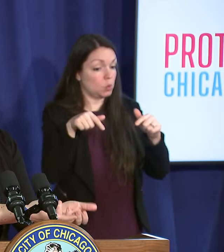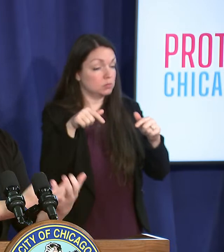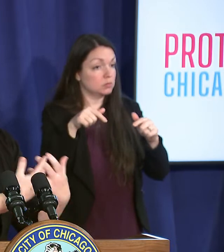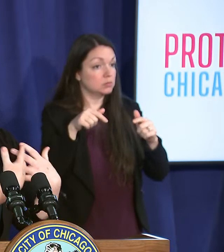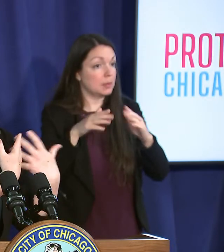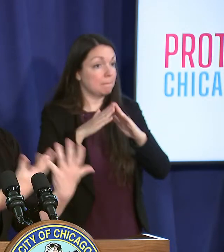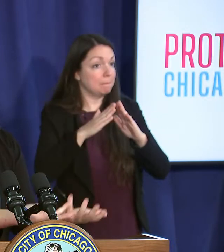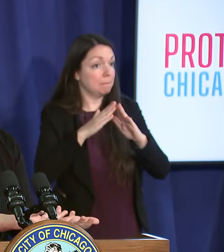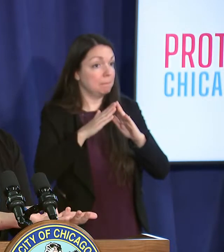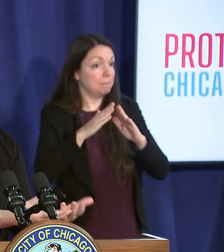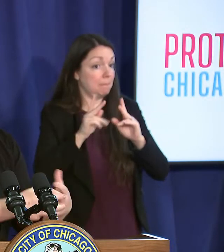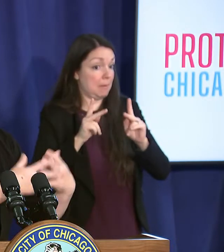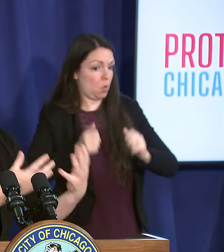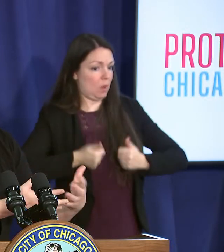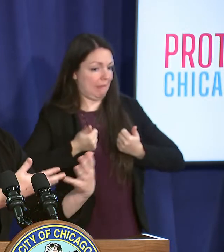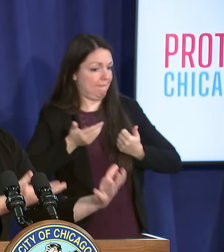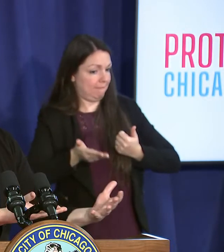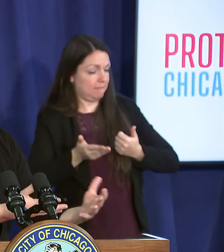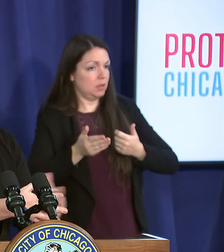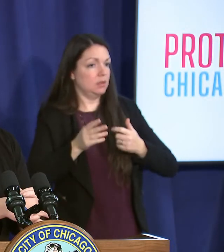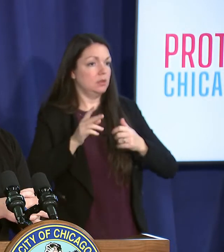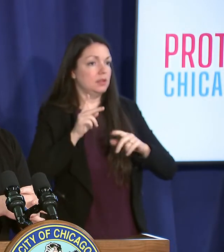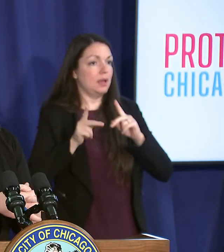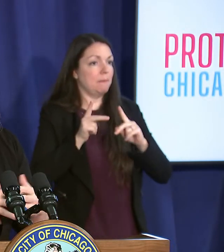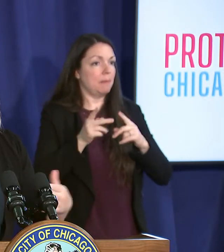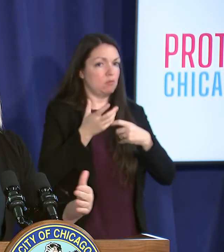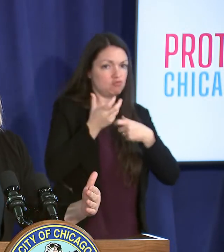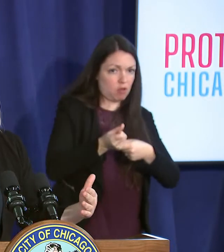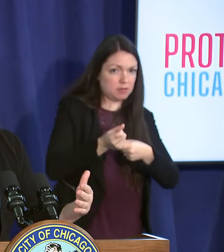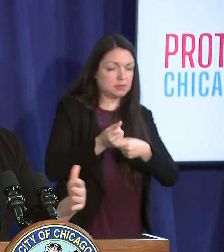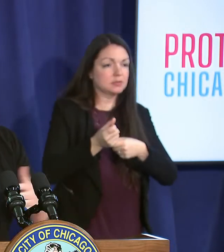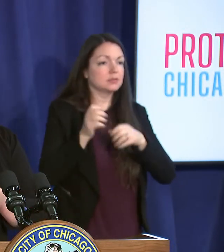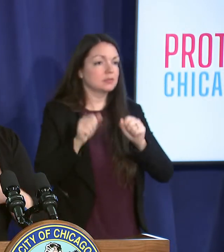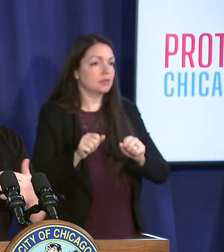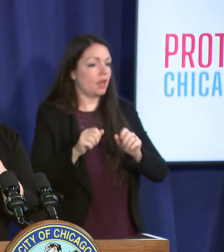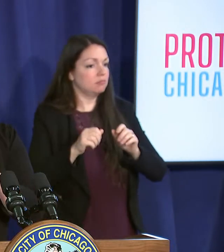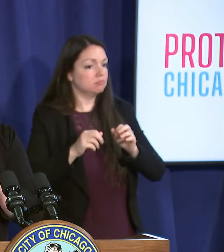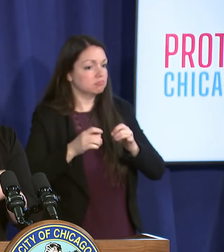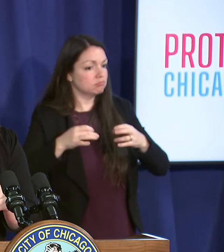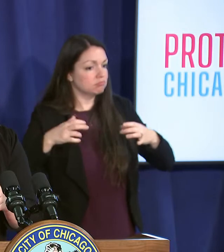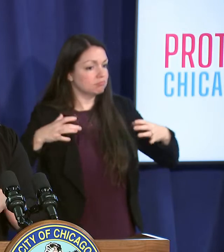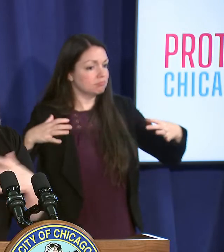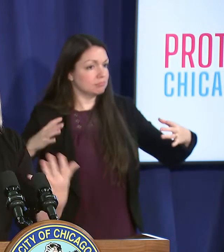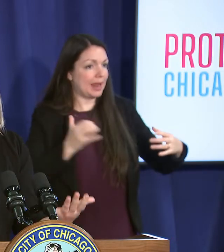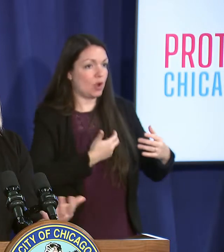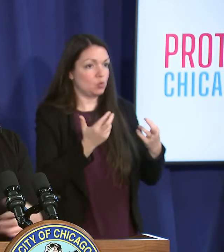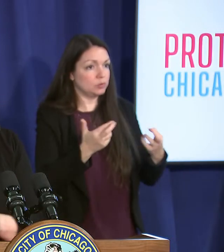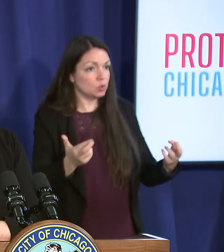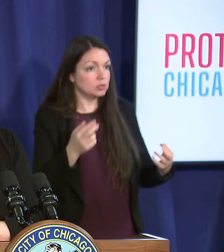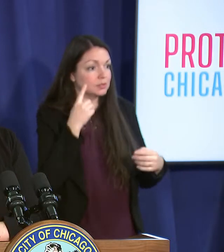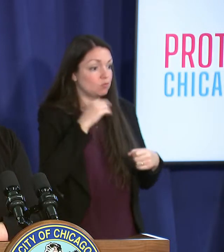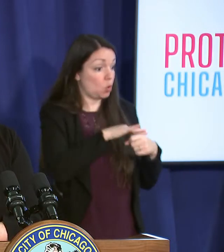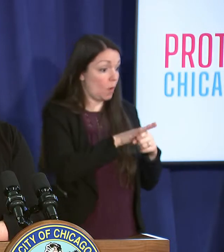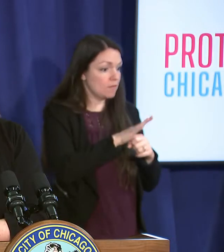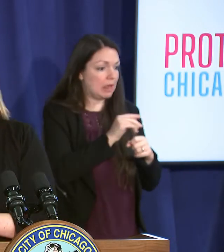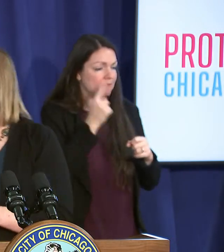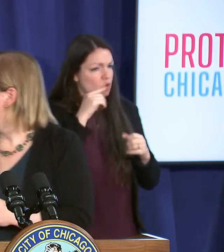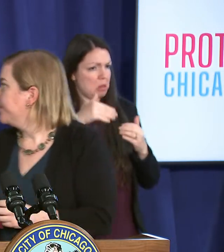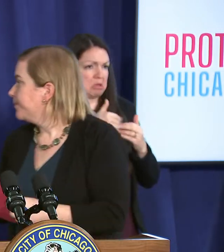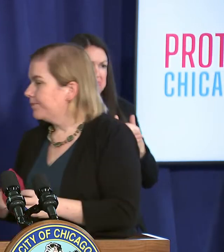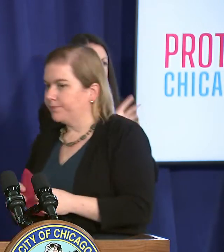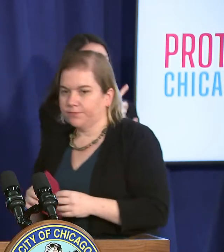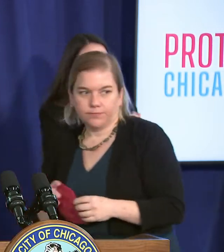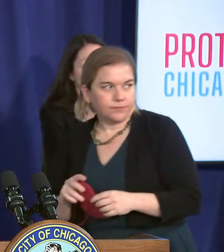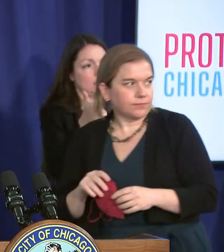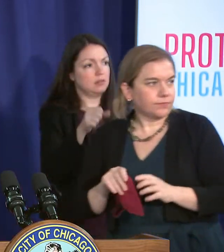sure folks who are trusted messengers can kind of grow those resources, all trying to think about what this looks like, not just for COVID, but, over the next 5 to 10 years.